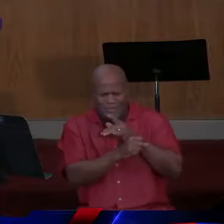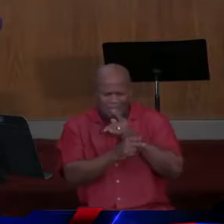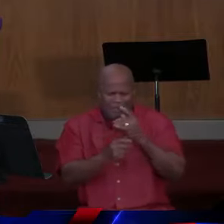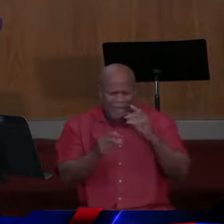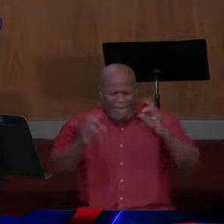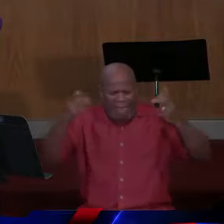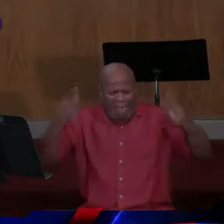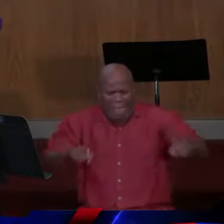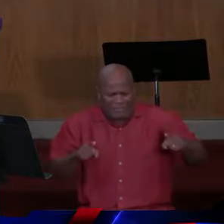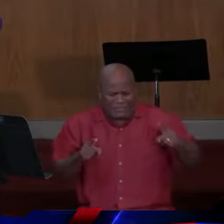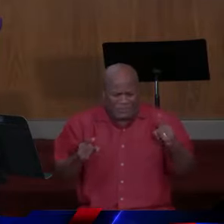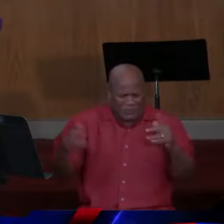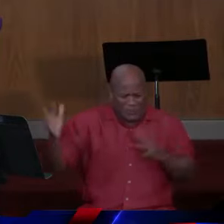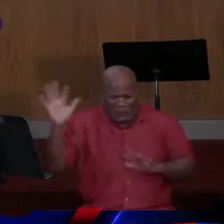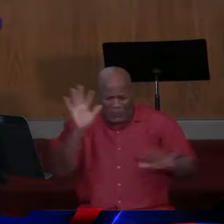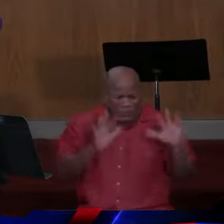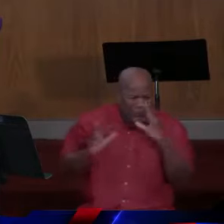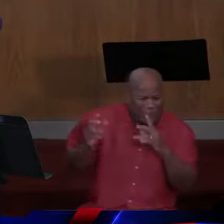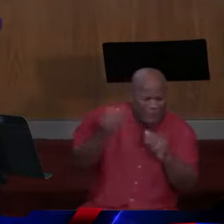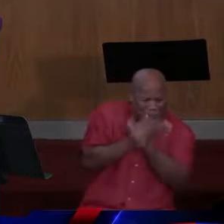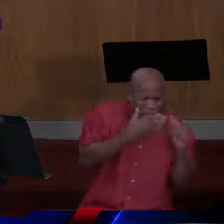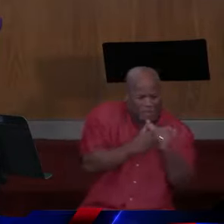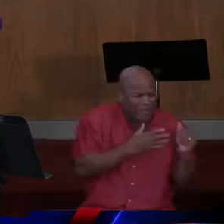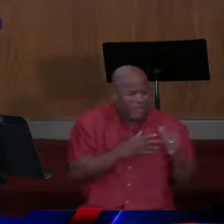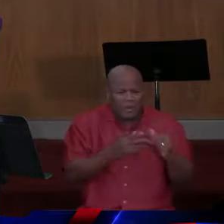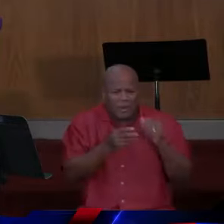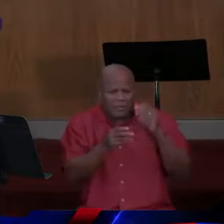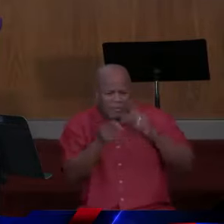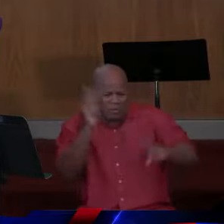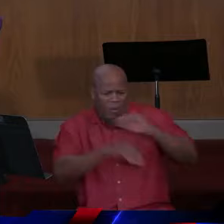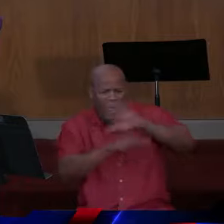blessed already, and we are born